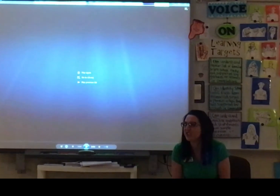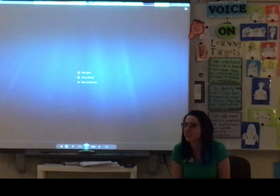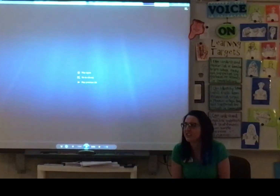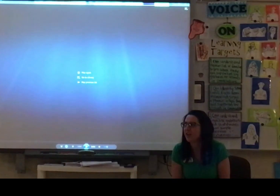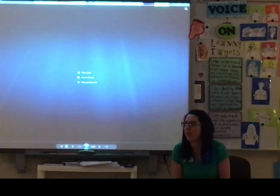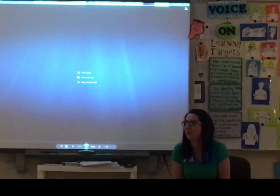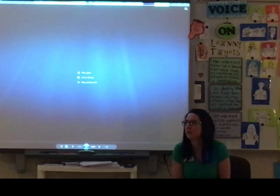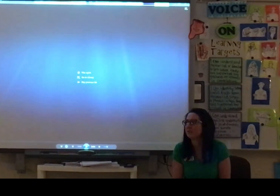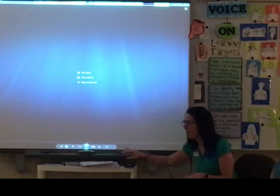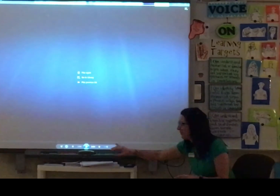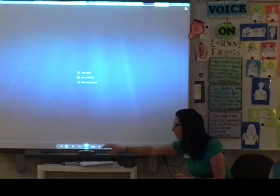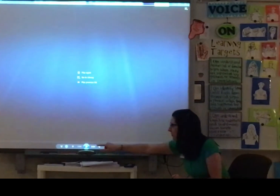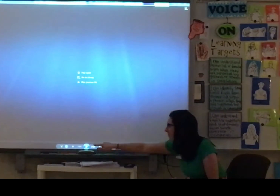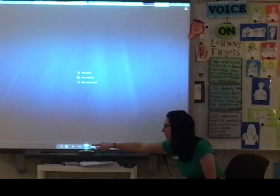Start it over.